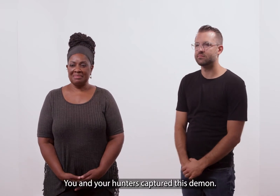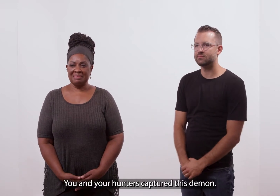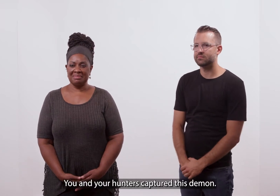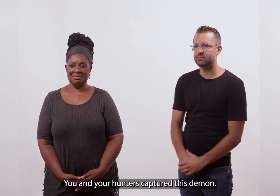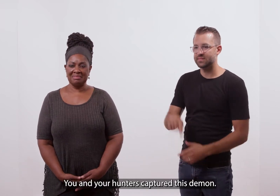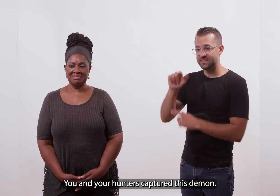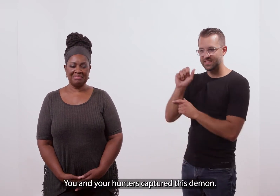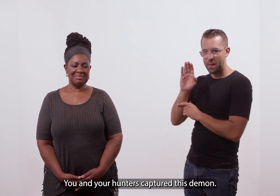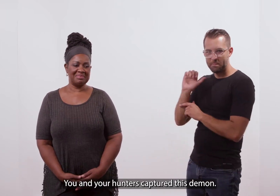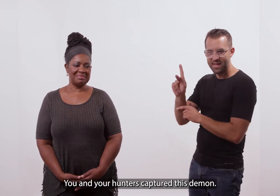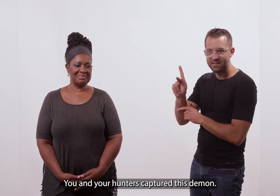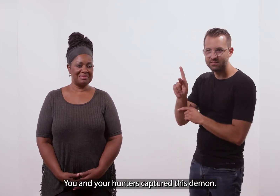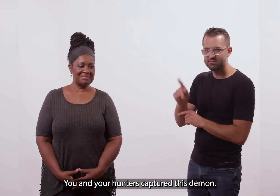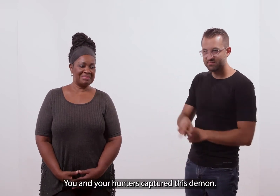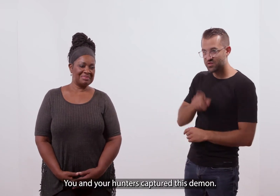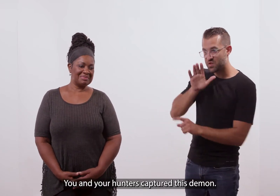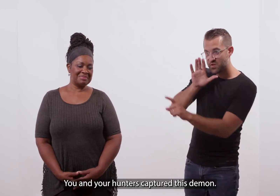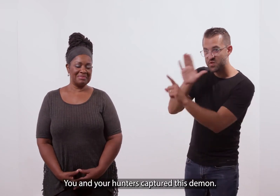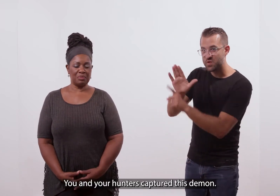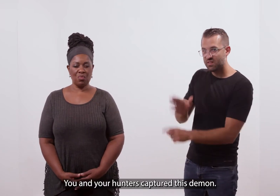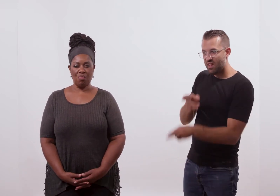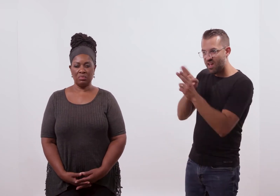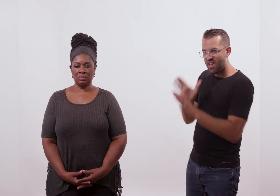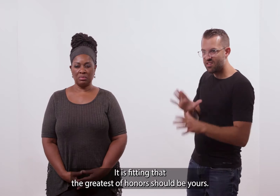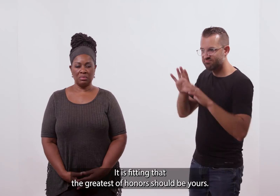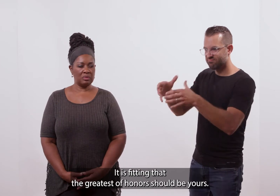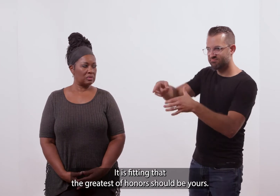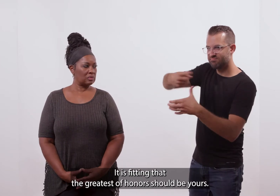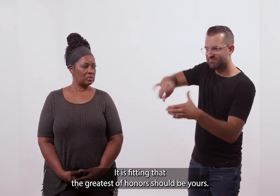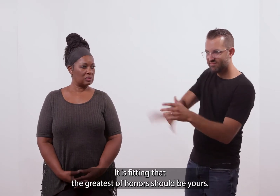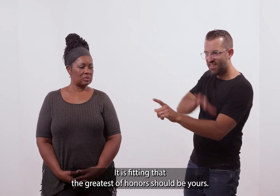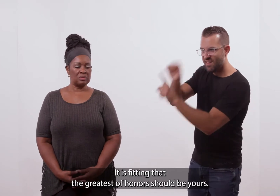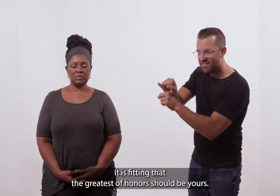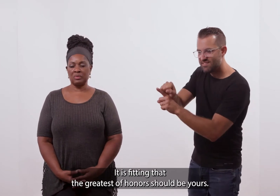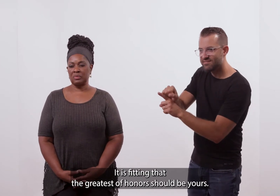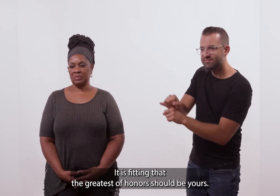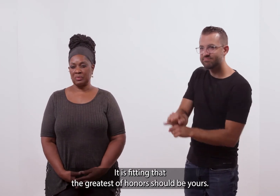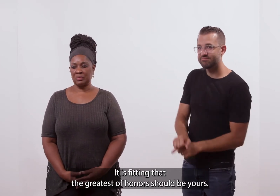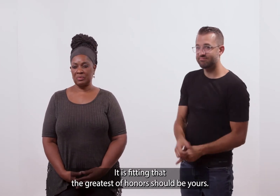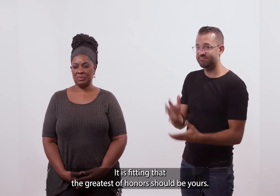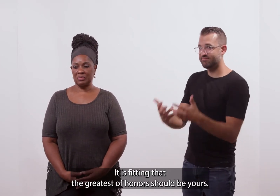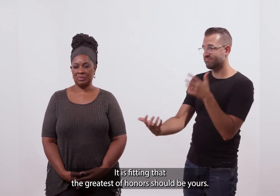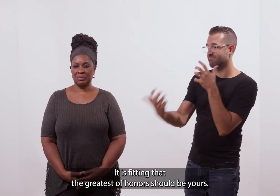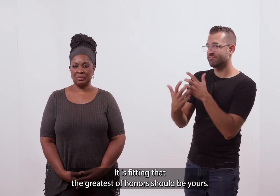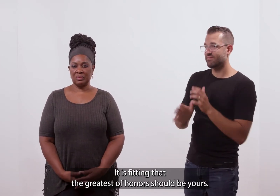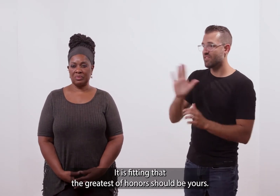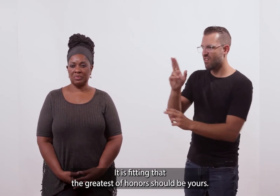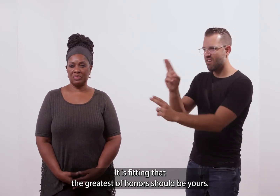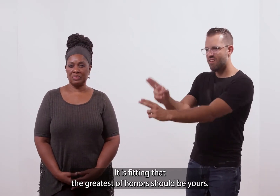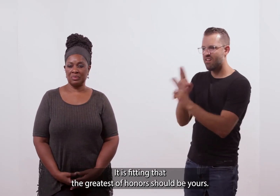you and your hunters captured this demon. It is fitting that the greatest of honors should